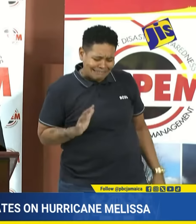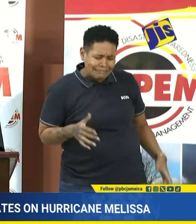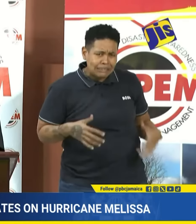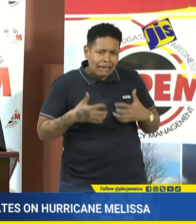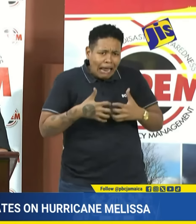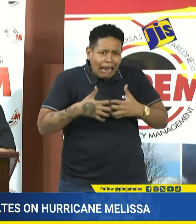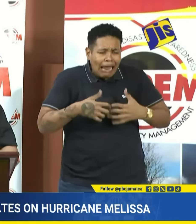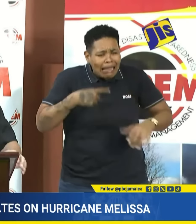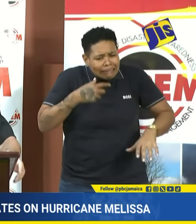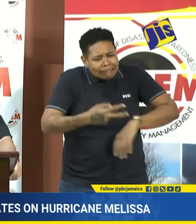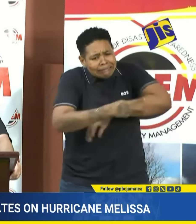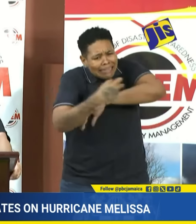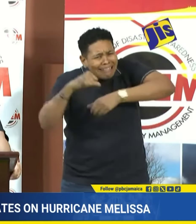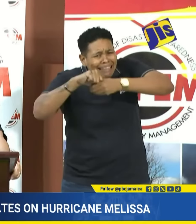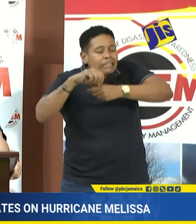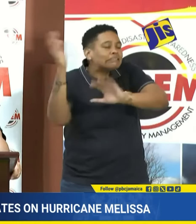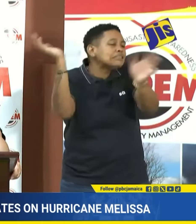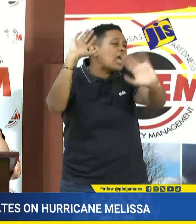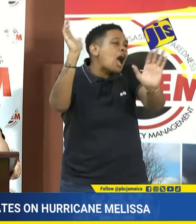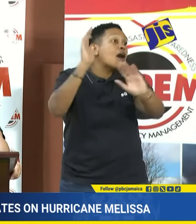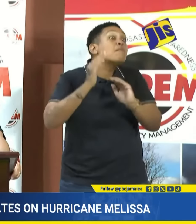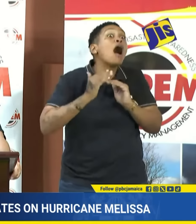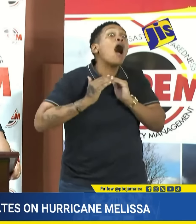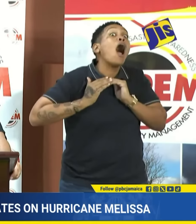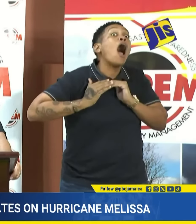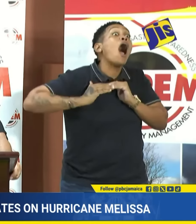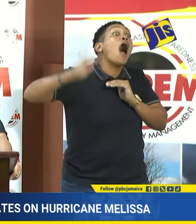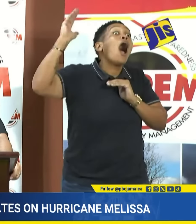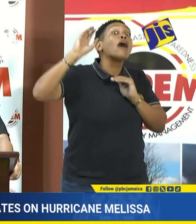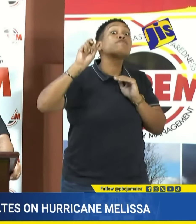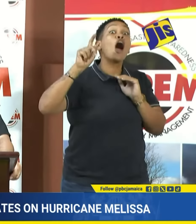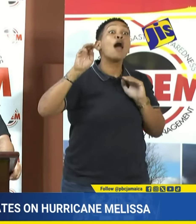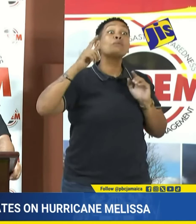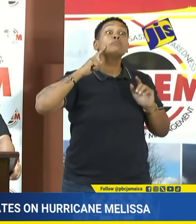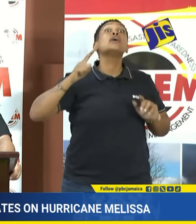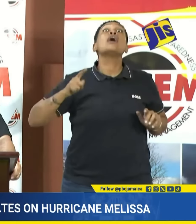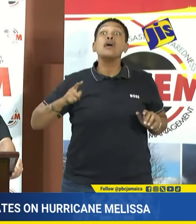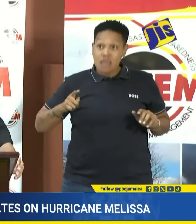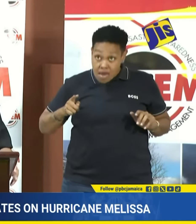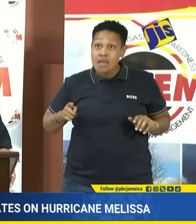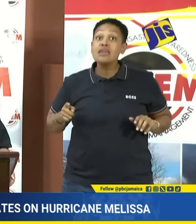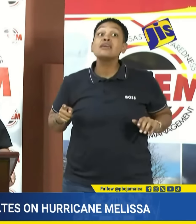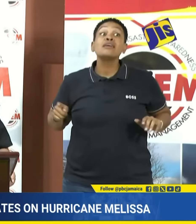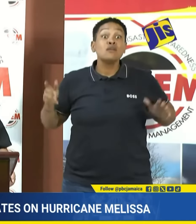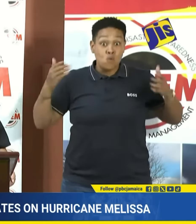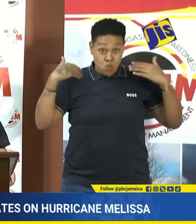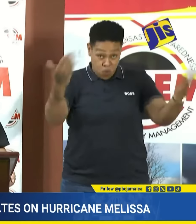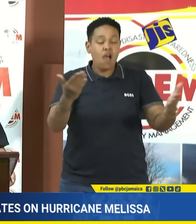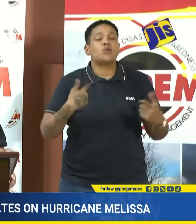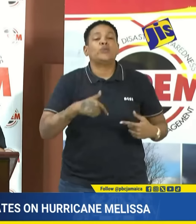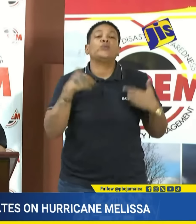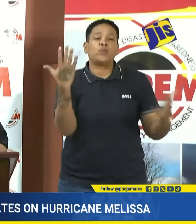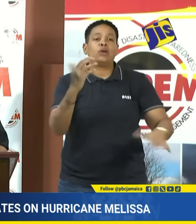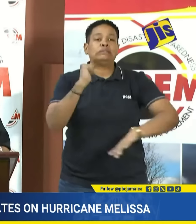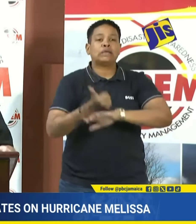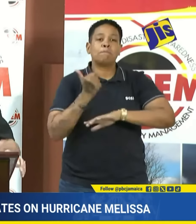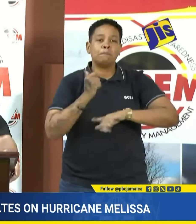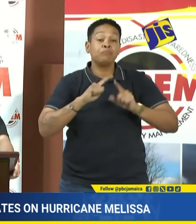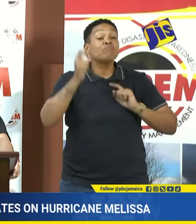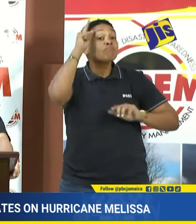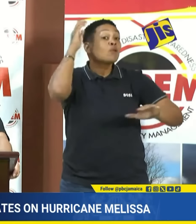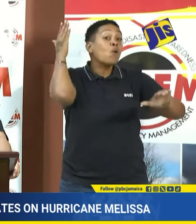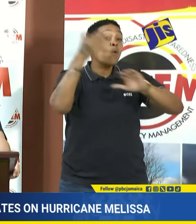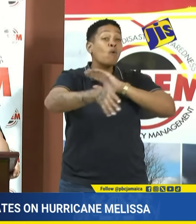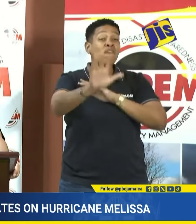dispatch immediately after the all clear comes from ODPEM so that we reduce that theft. But we have over